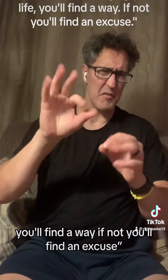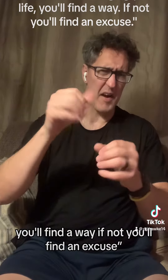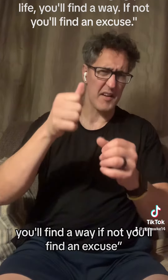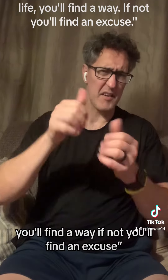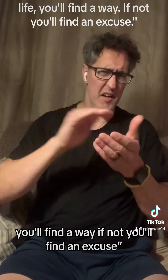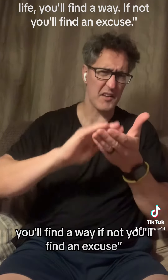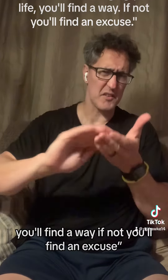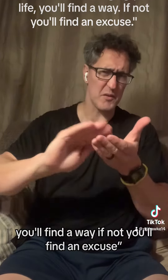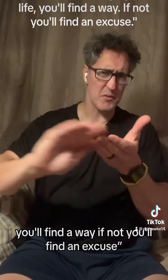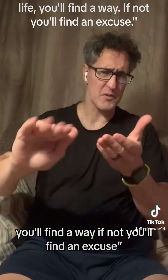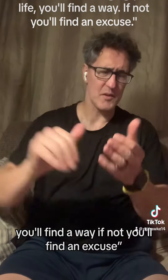find an excuse.